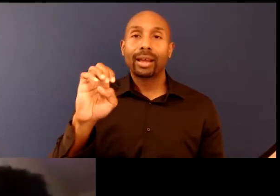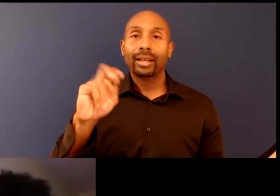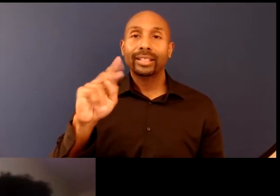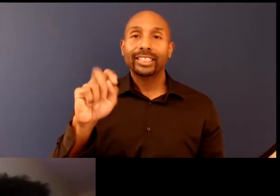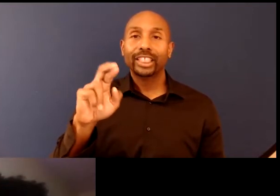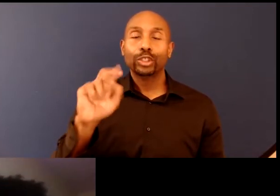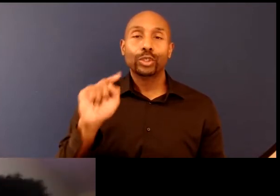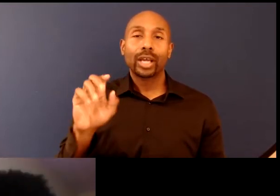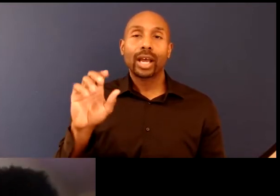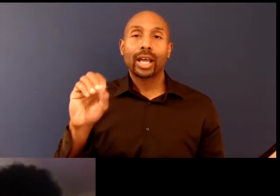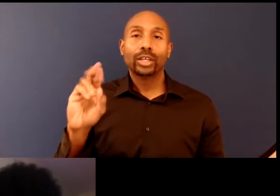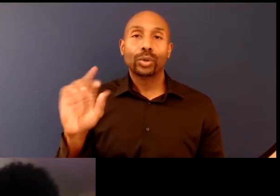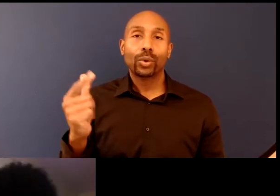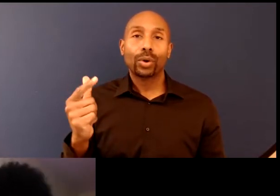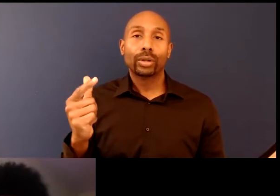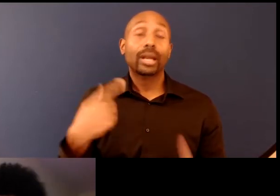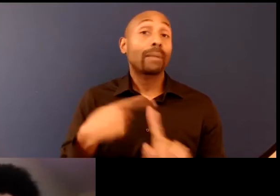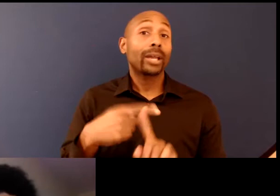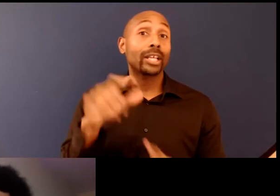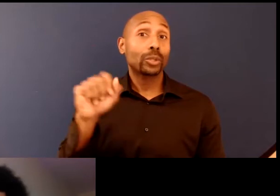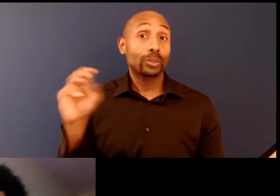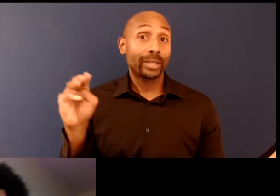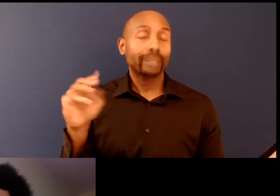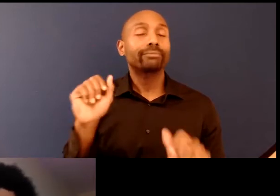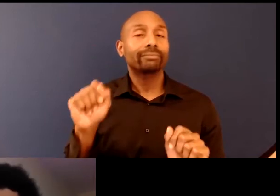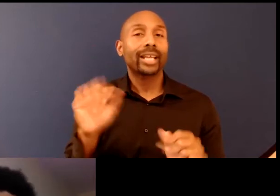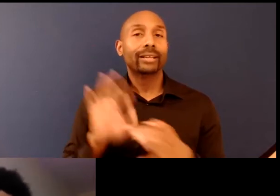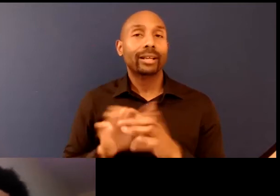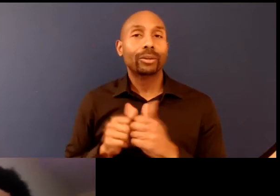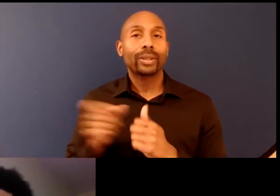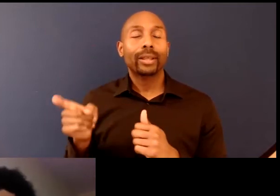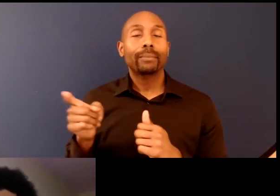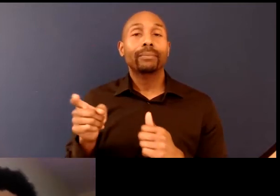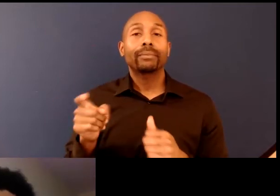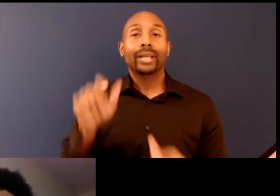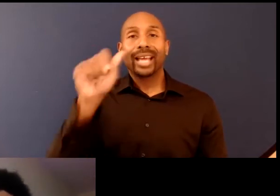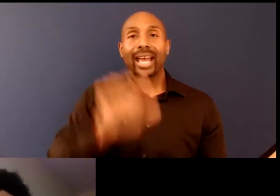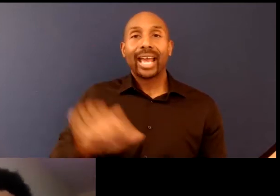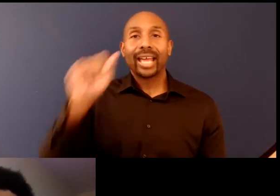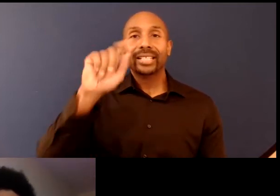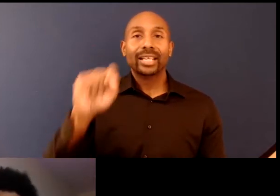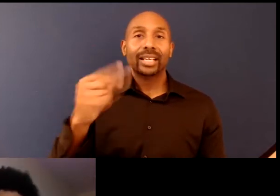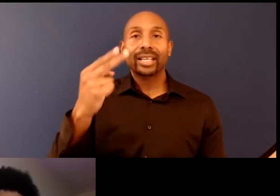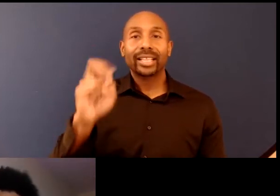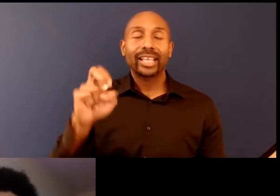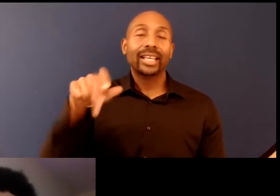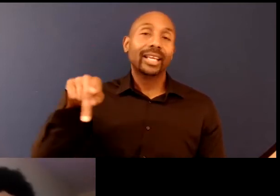the Peale on their social media at the Peale, P-E-A-L-E, on Twitter